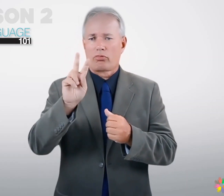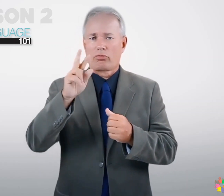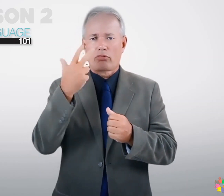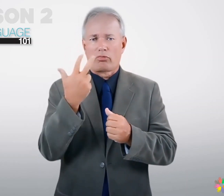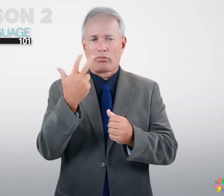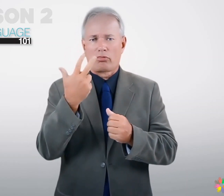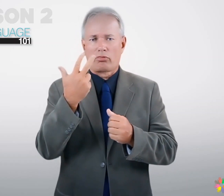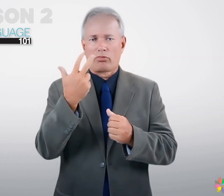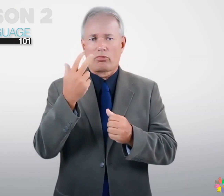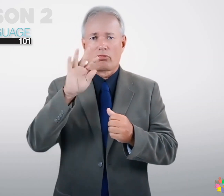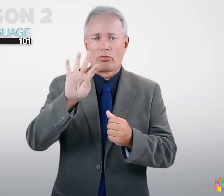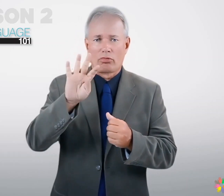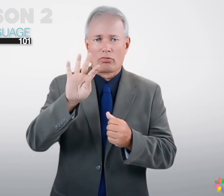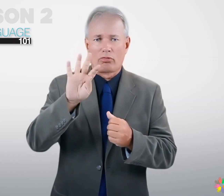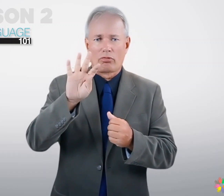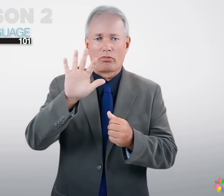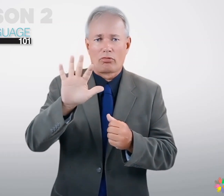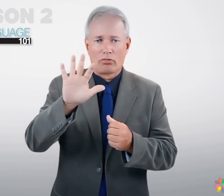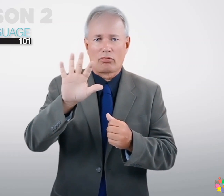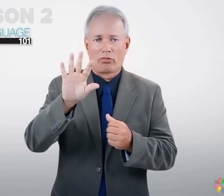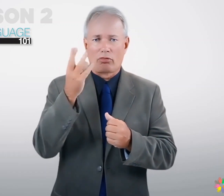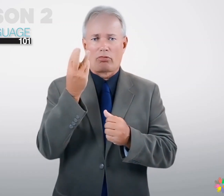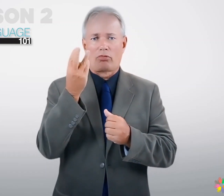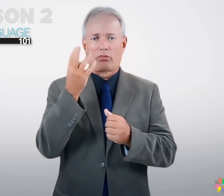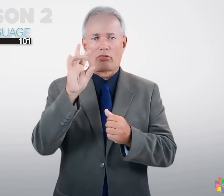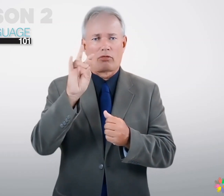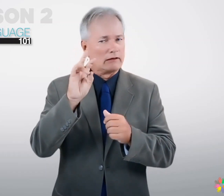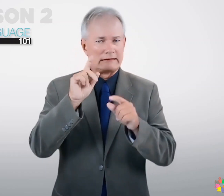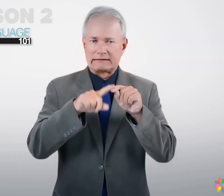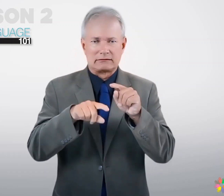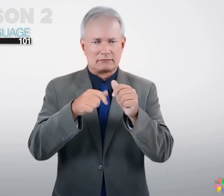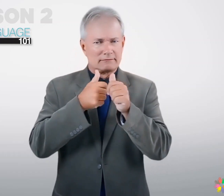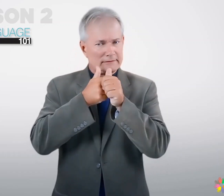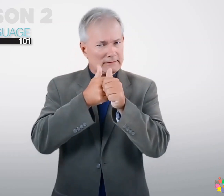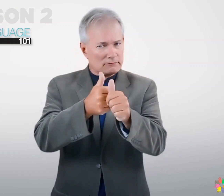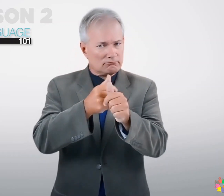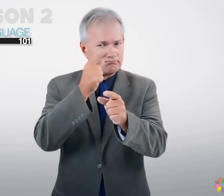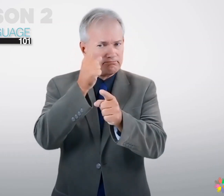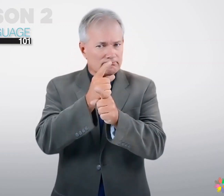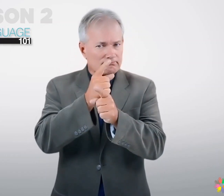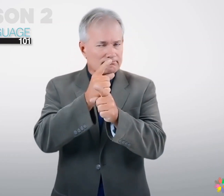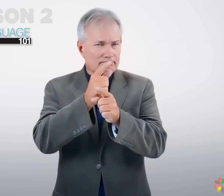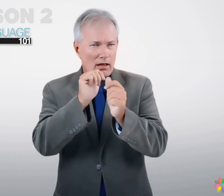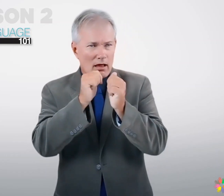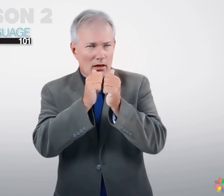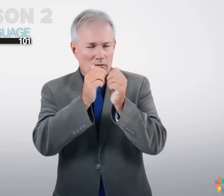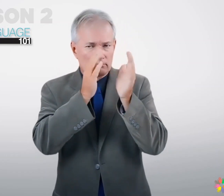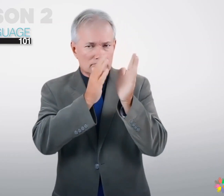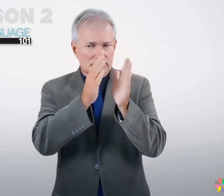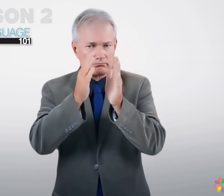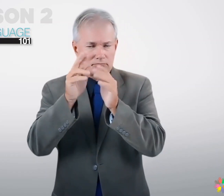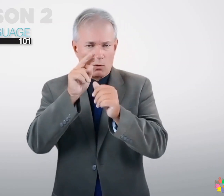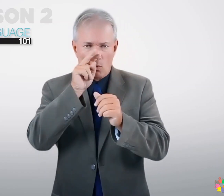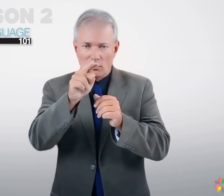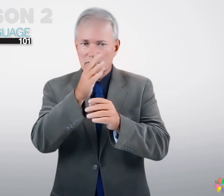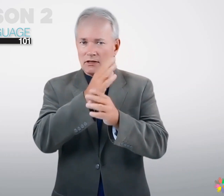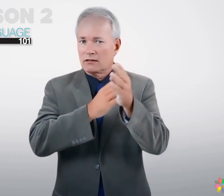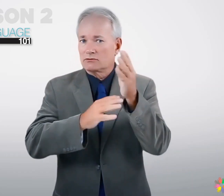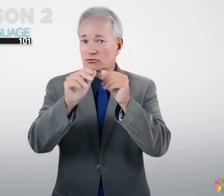and flip it around 3 and 4, 5, 6, 7, back and forth, that doesn't work. It doesn't look good. So stay in the same order and